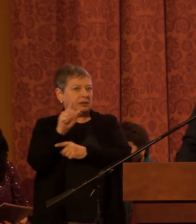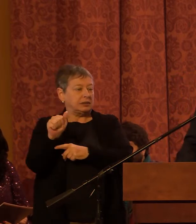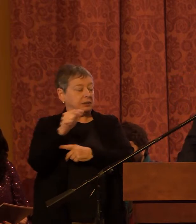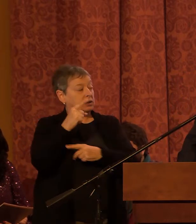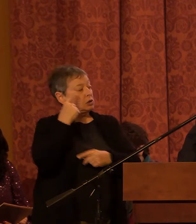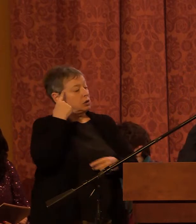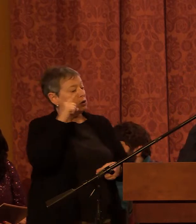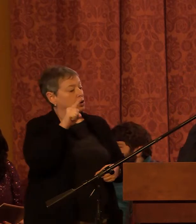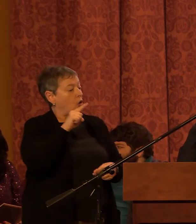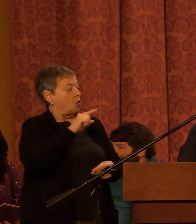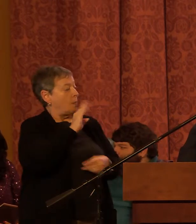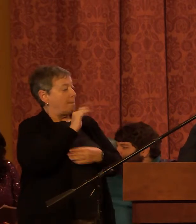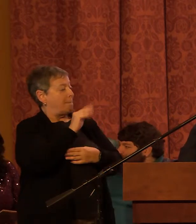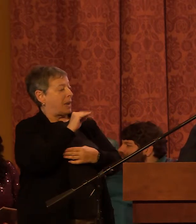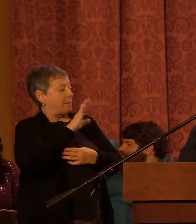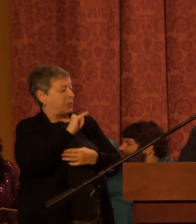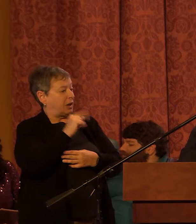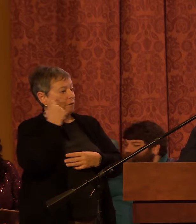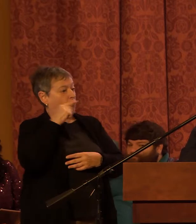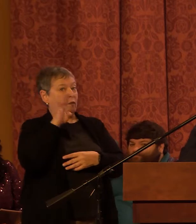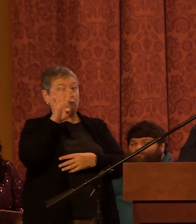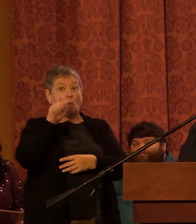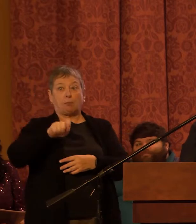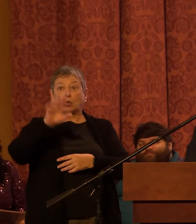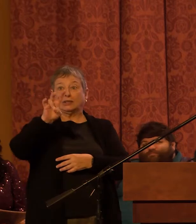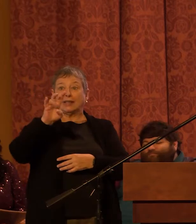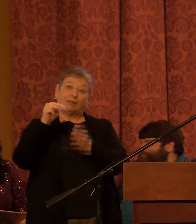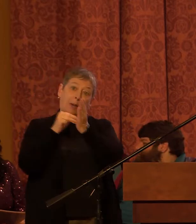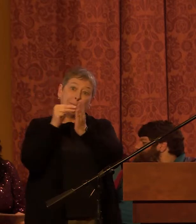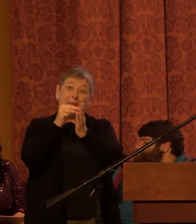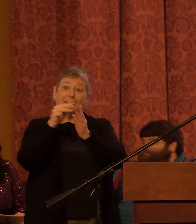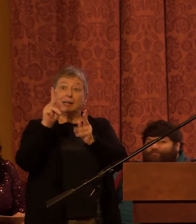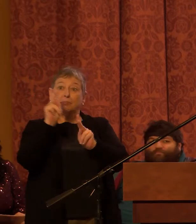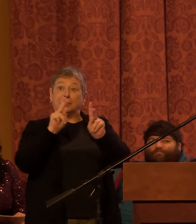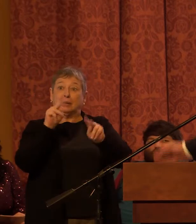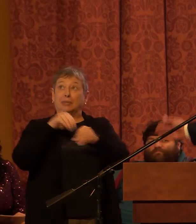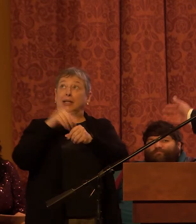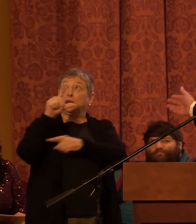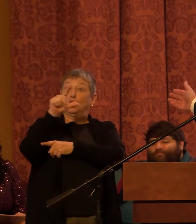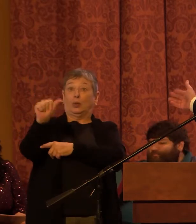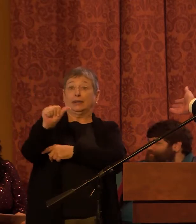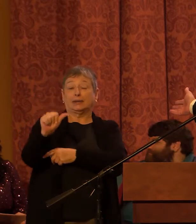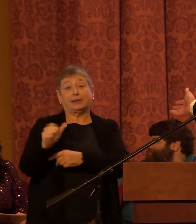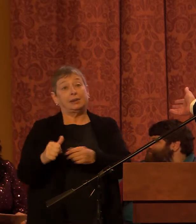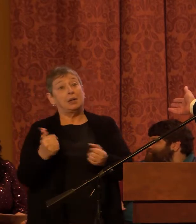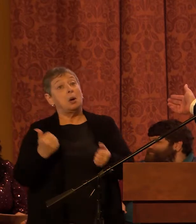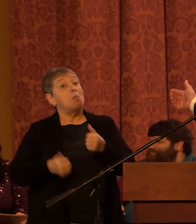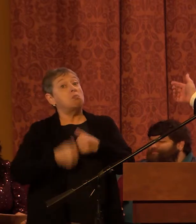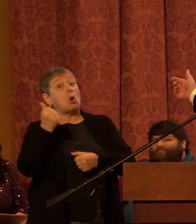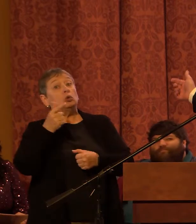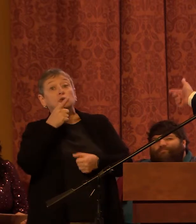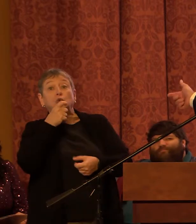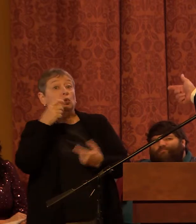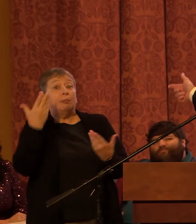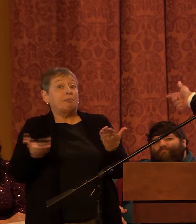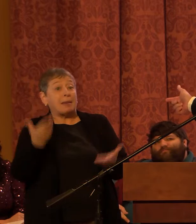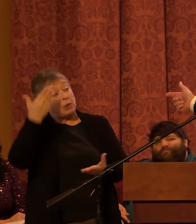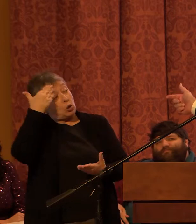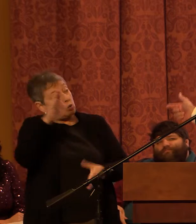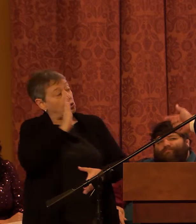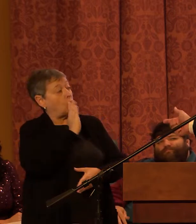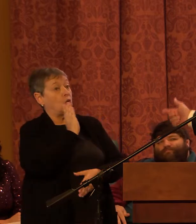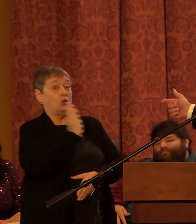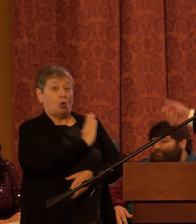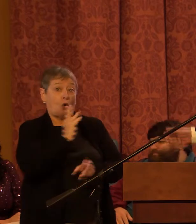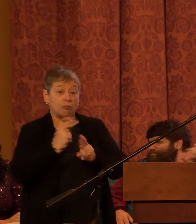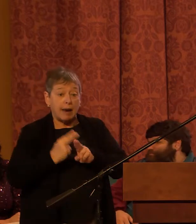of the 4.7 million people in our state, the vast majority of whom probably don't know you or your name